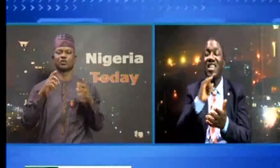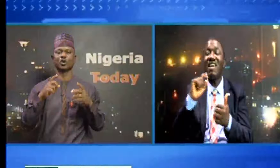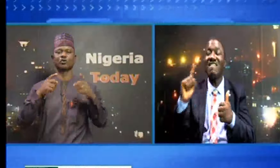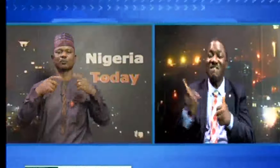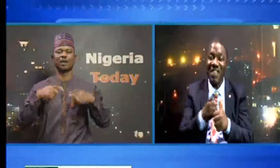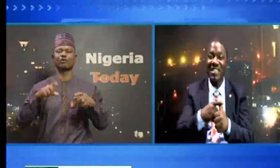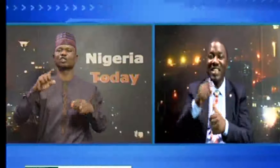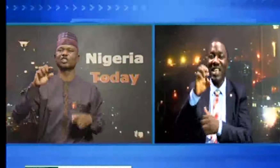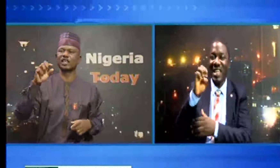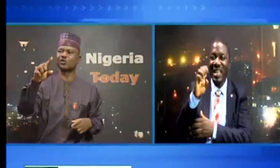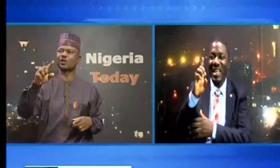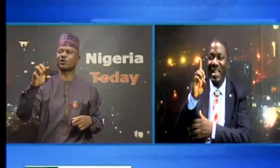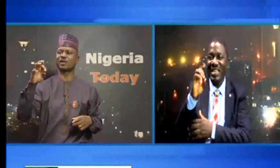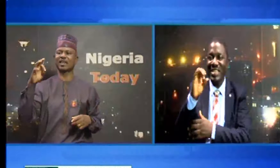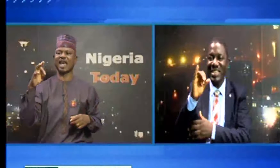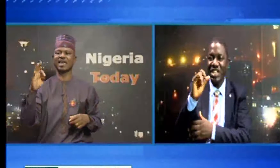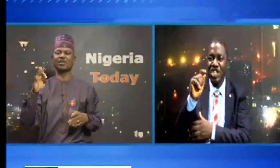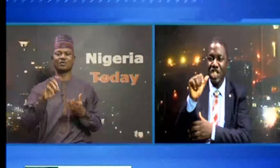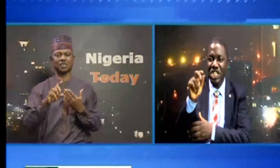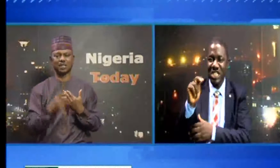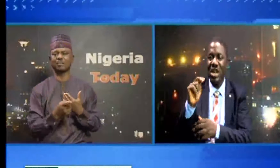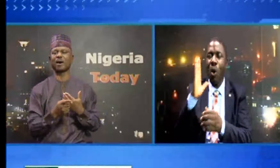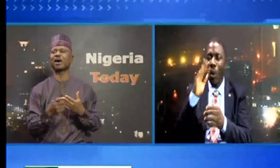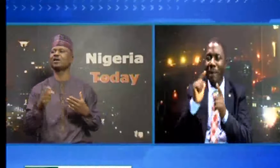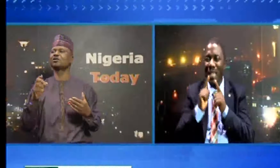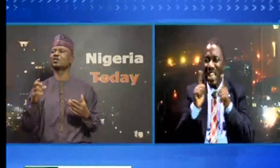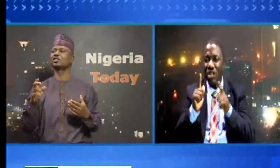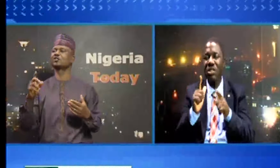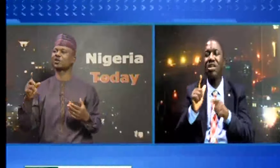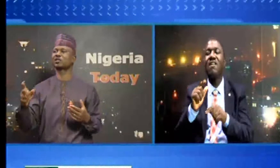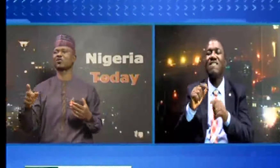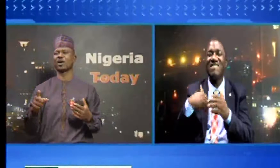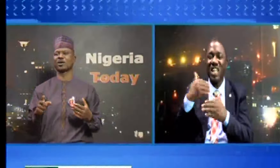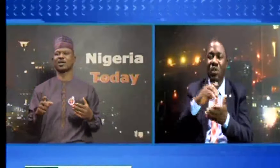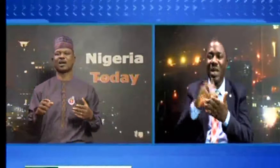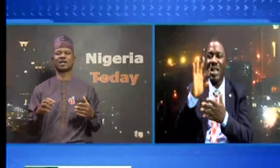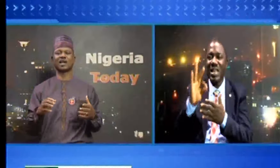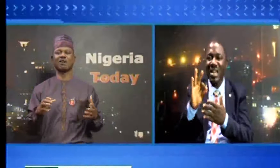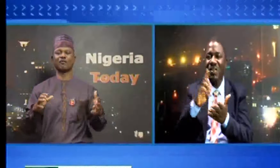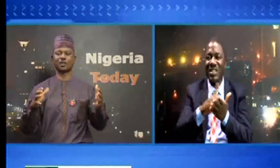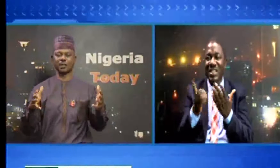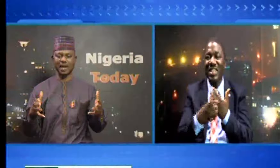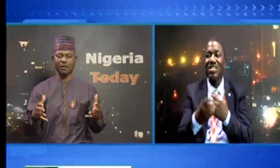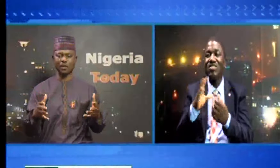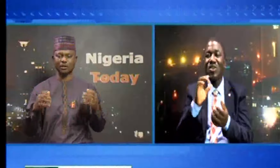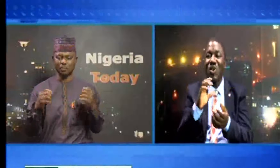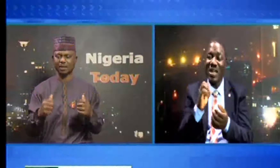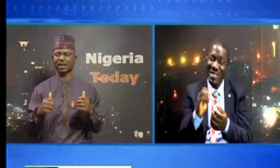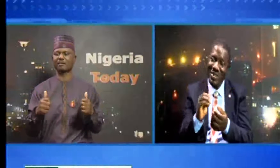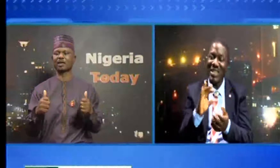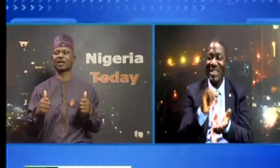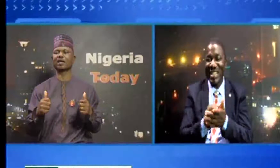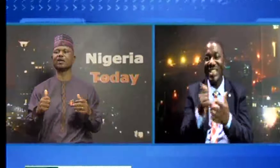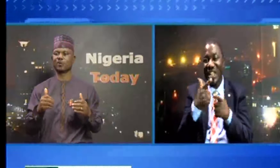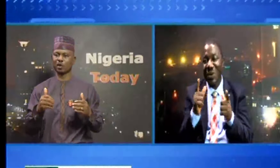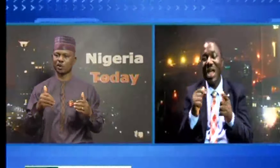is going to be launched next week on the 9th of December 2021, and therefore the sign language immediately